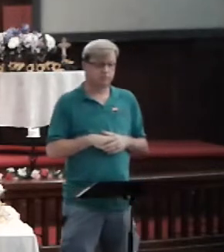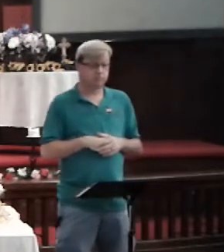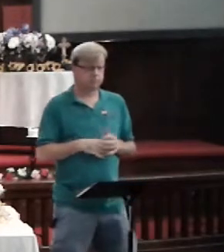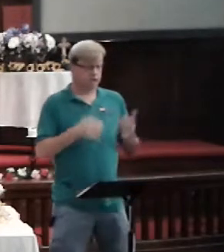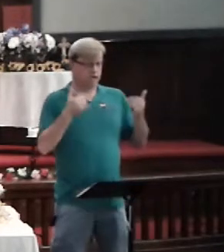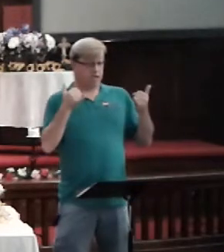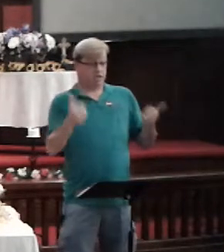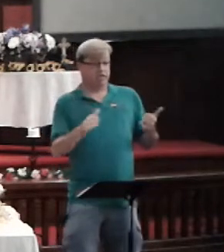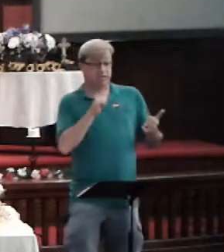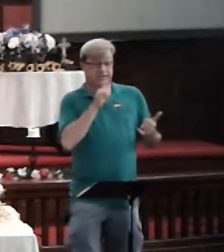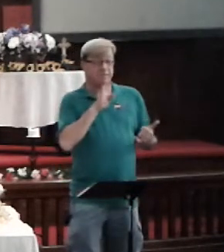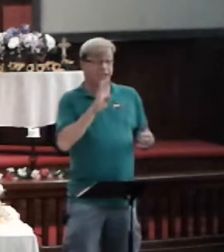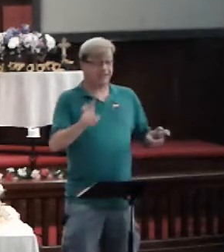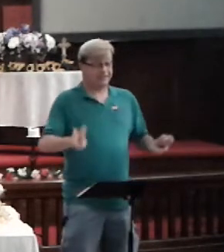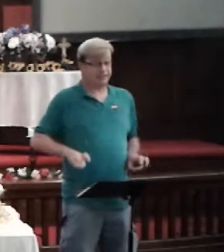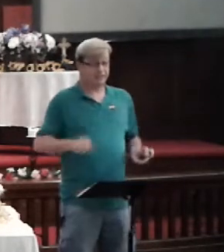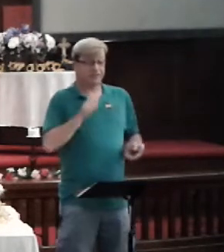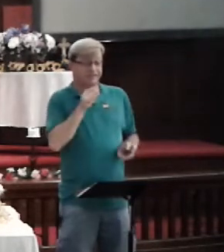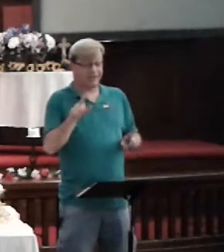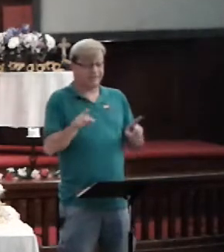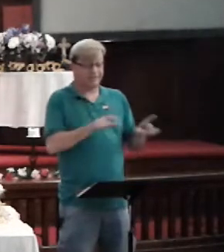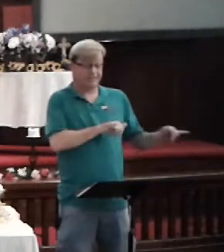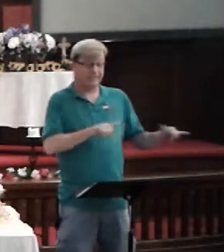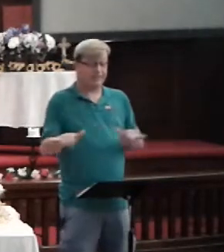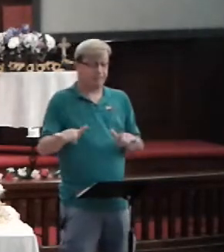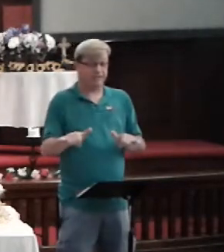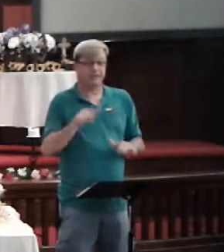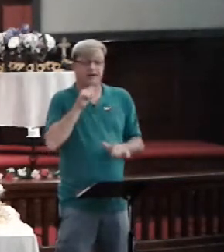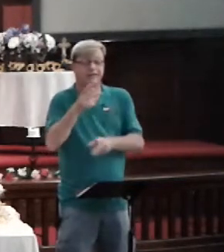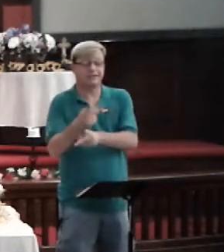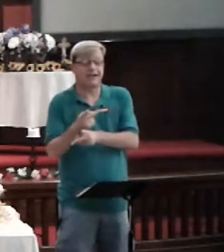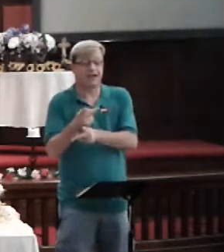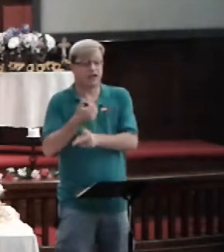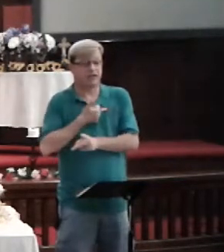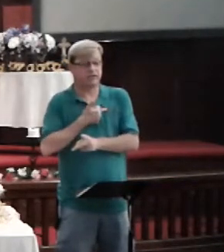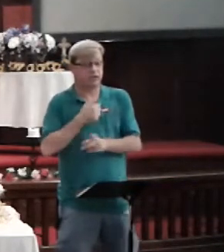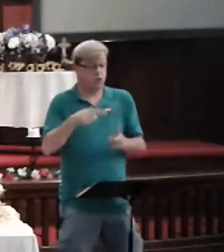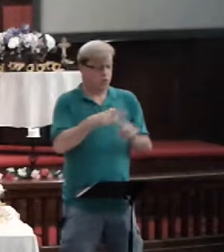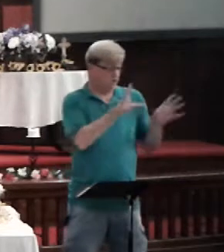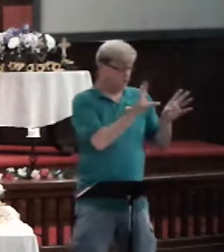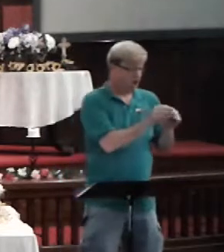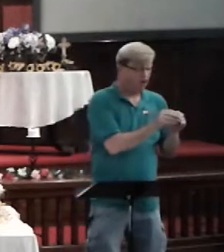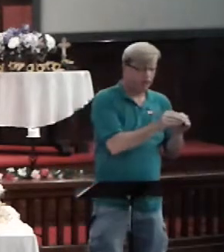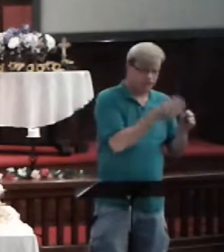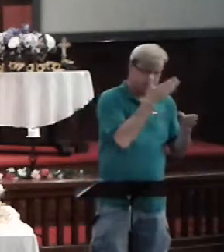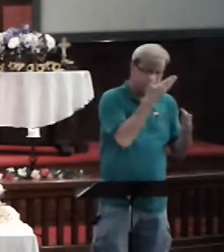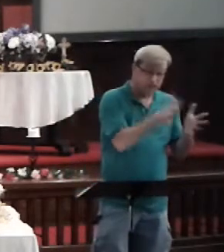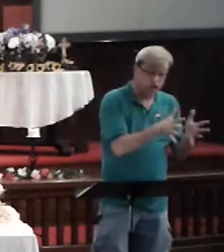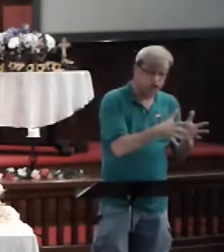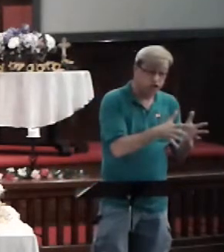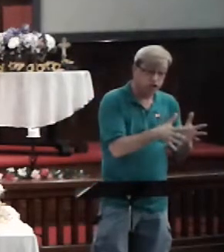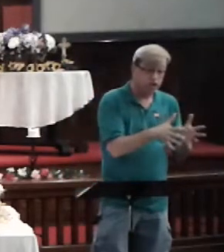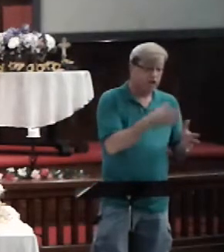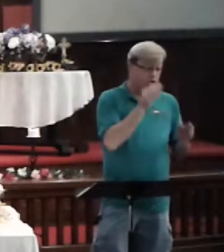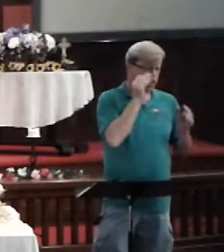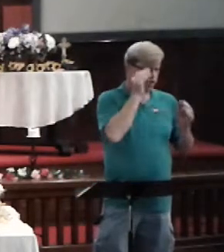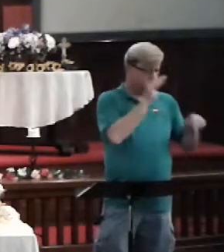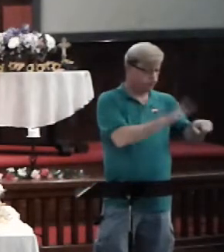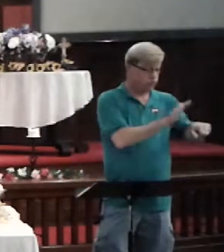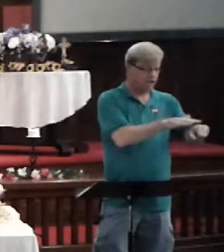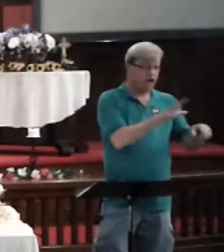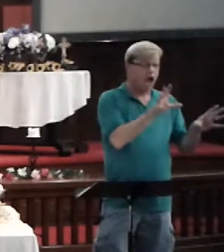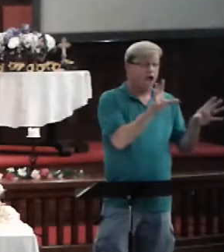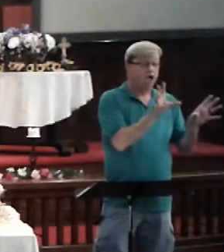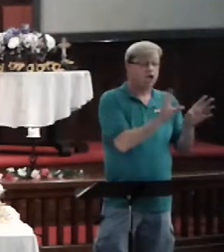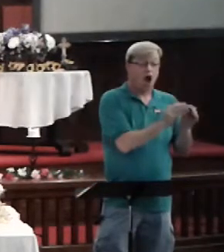This not being selfish is not the same as not taking care of ourselves. When conference ended, they reminded us the conference staff would not be